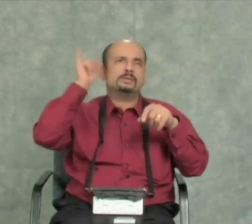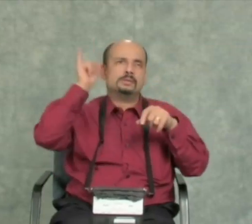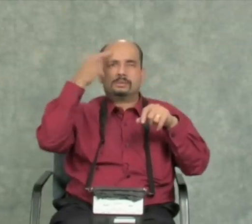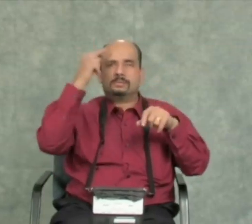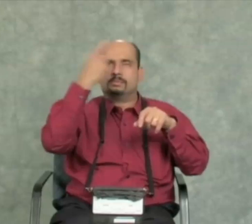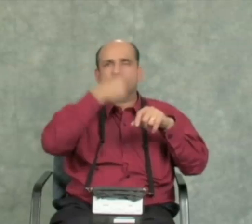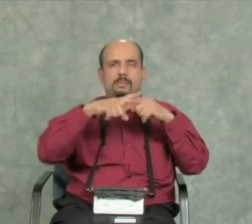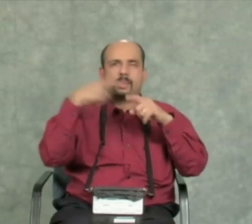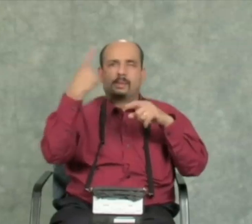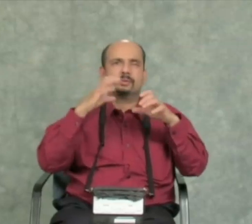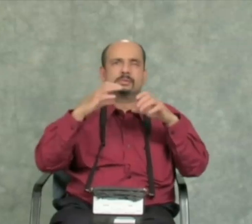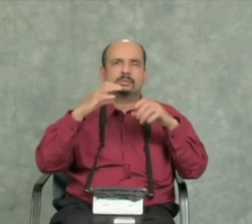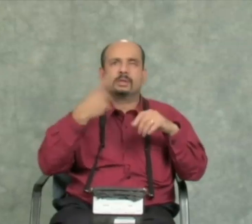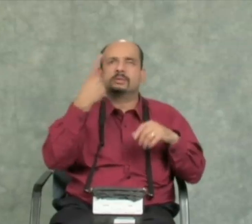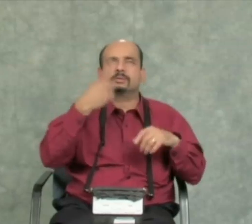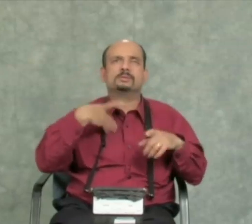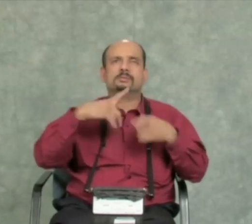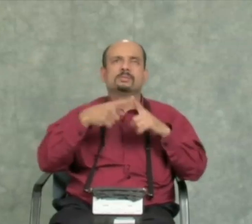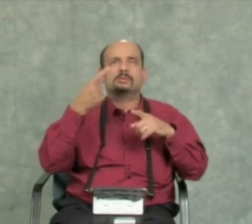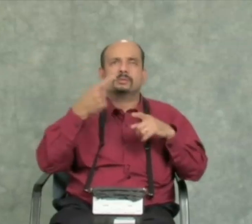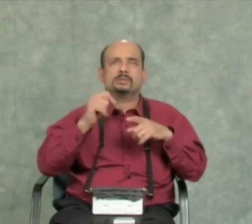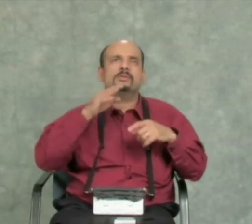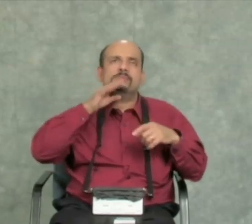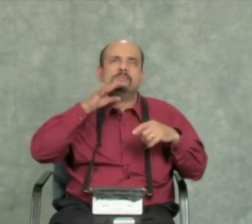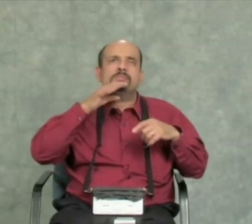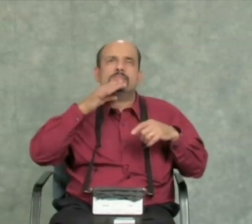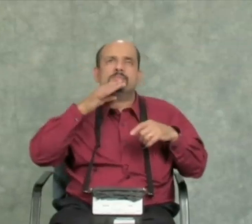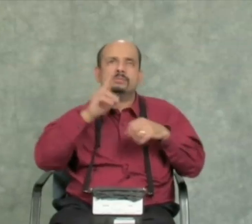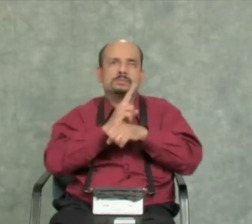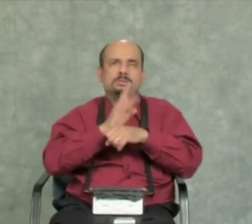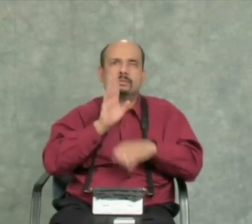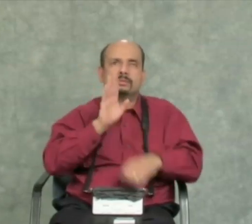I also test the iPhone face communication.